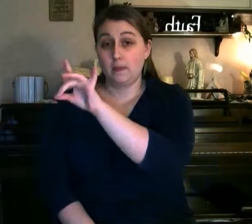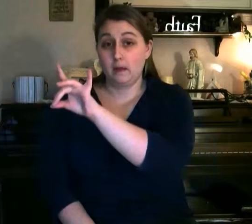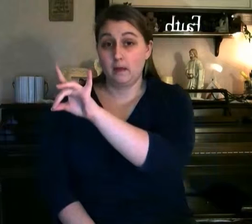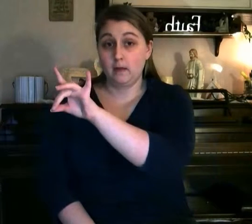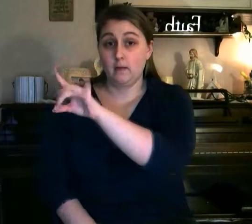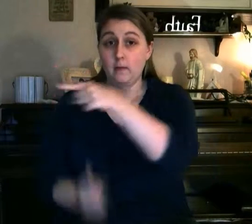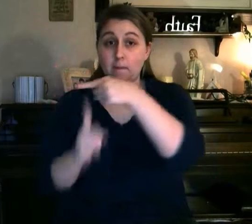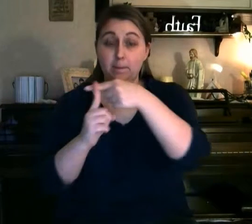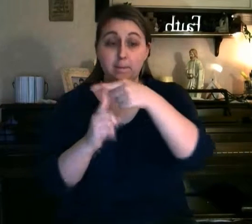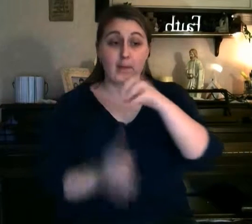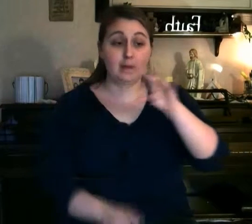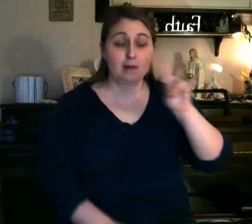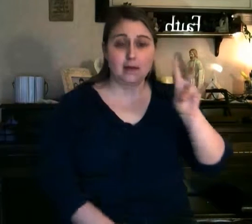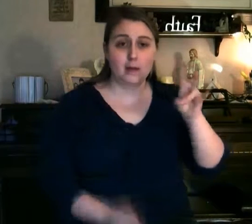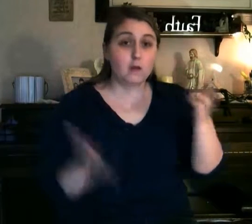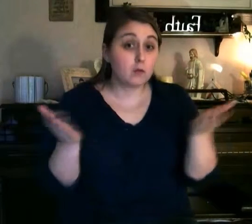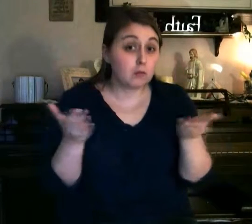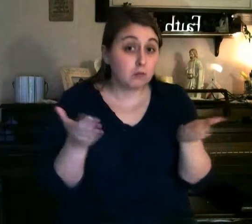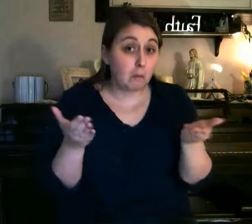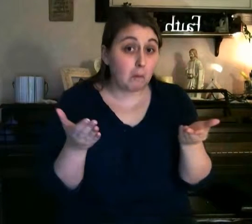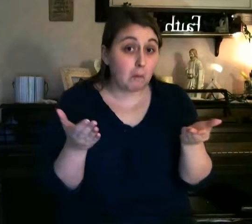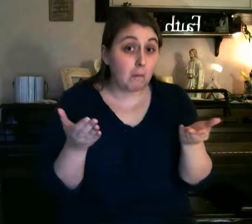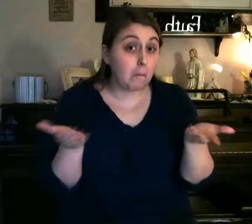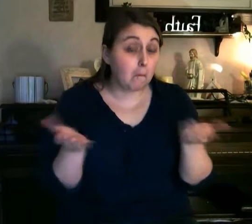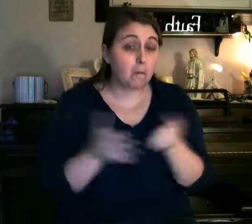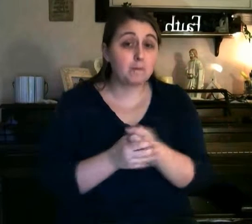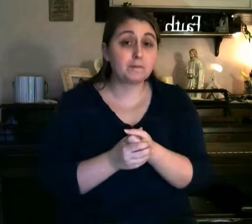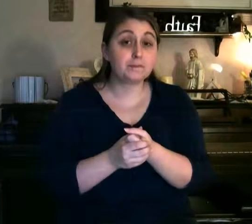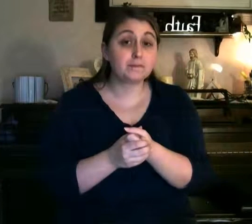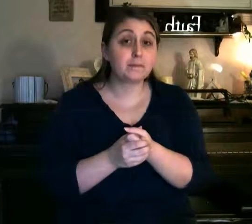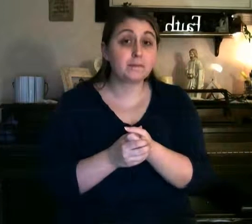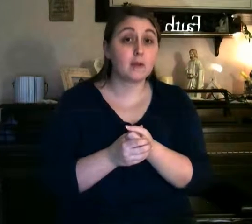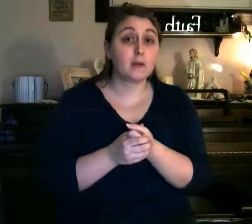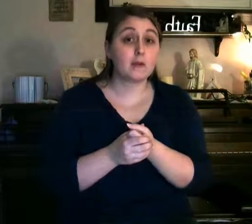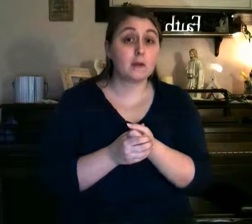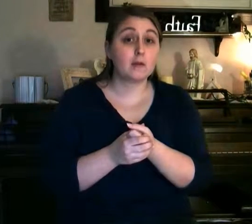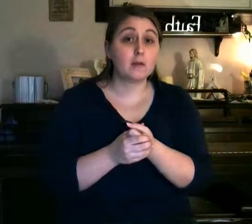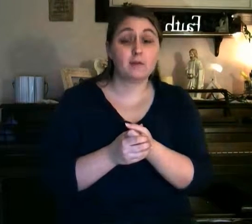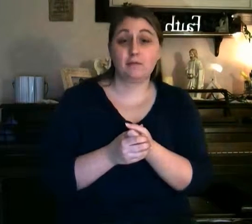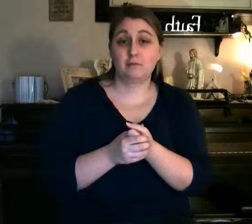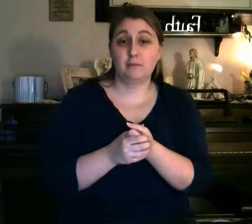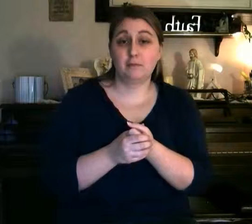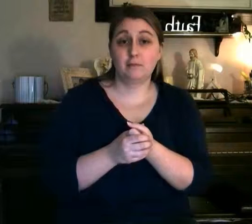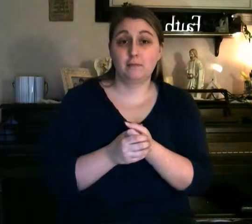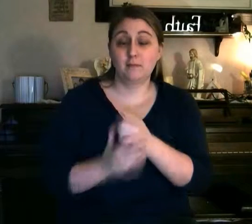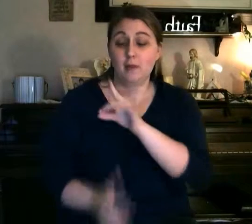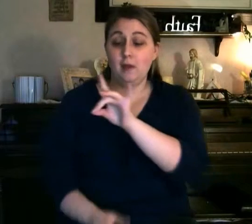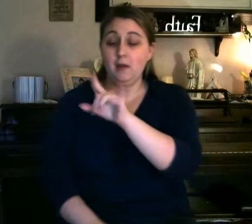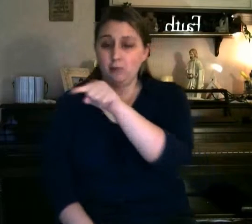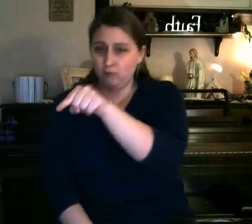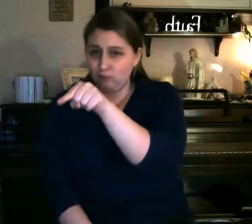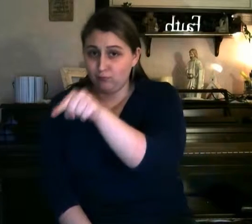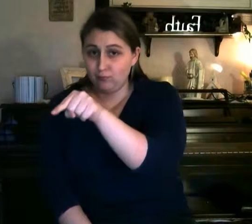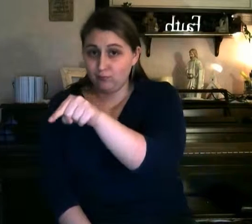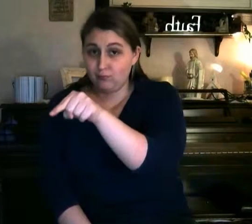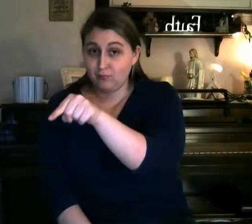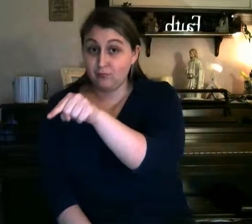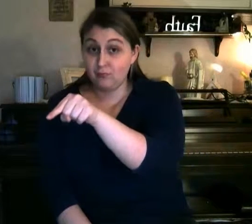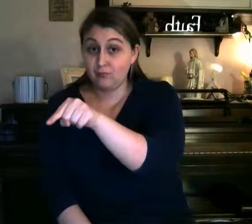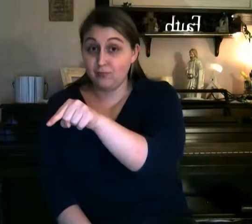8 plus 7? Well, if you can still read this, 8 is right here, right? We're going to add 7